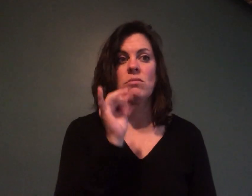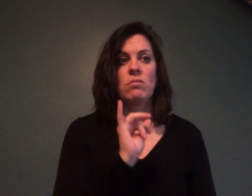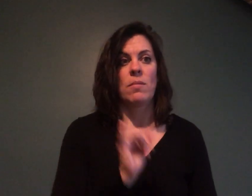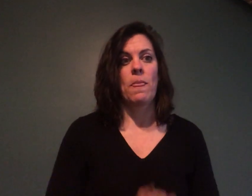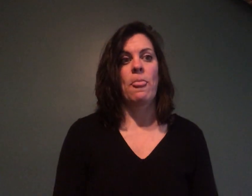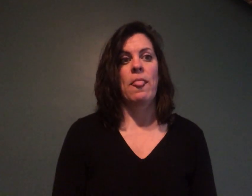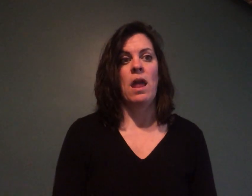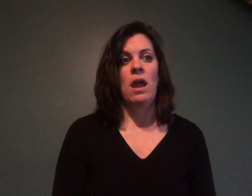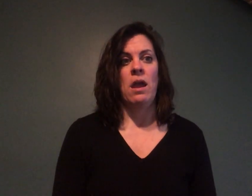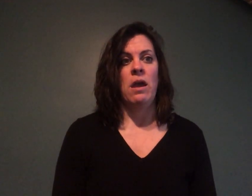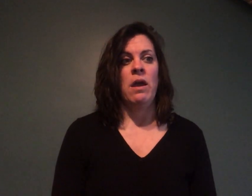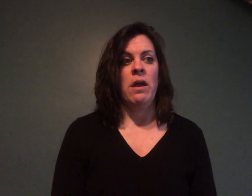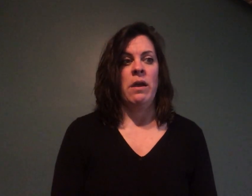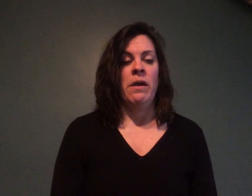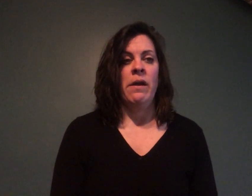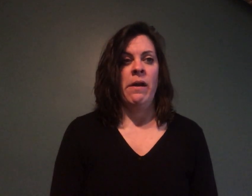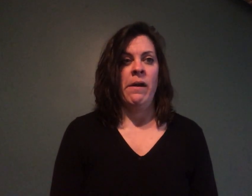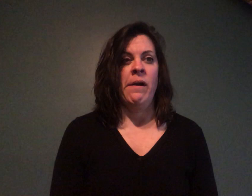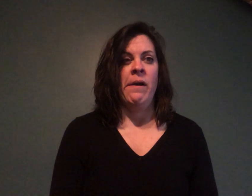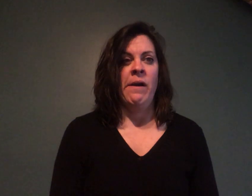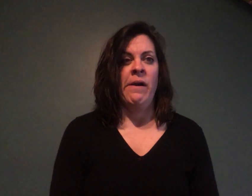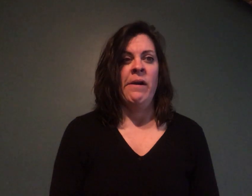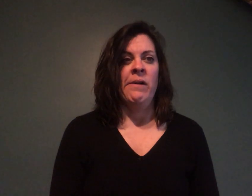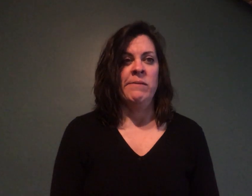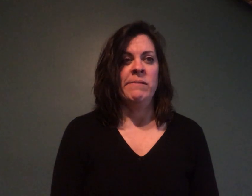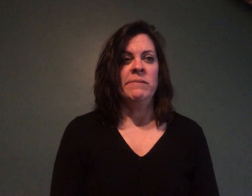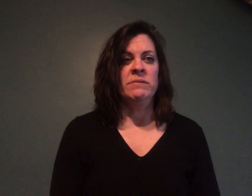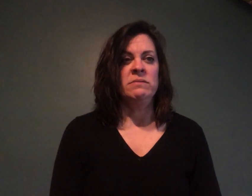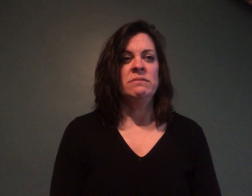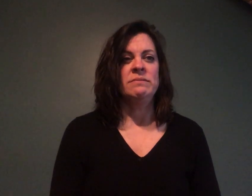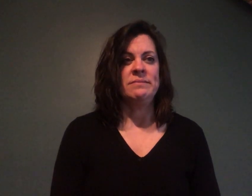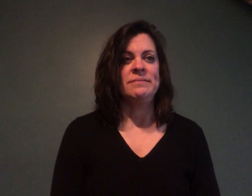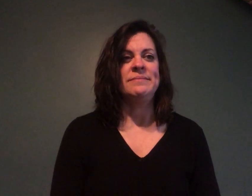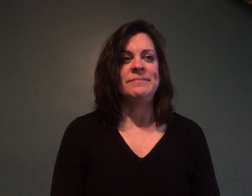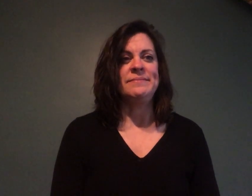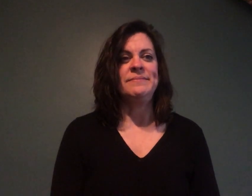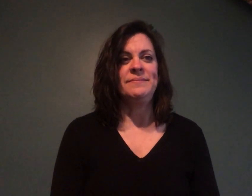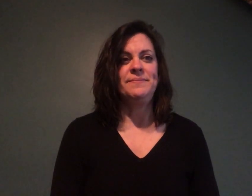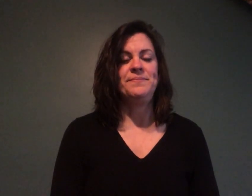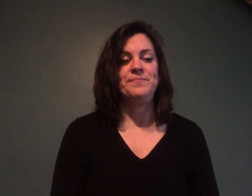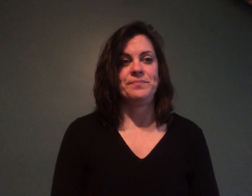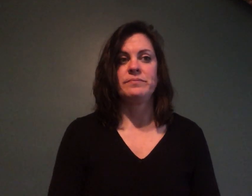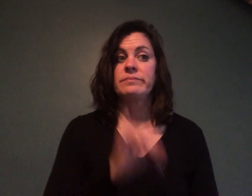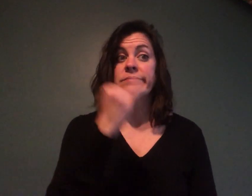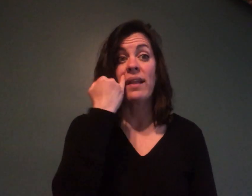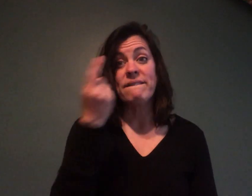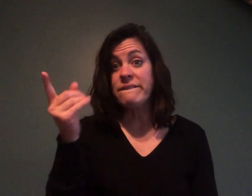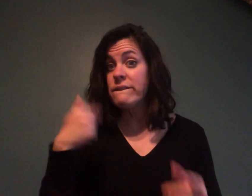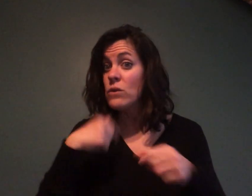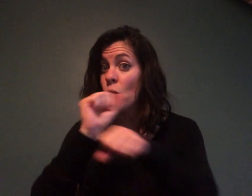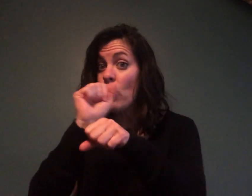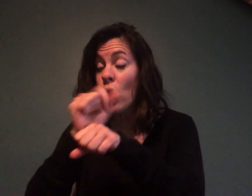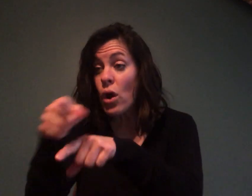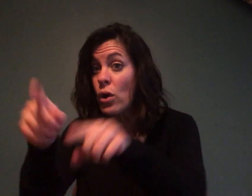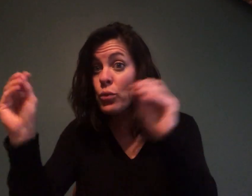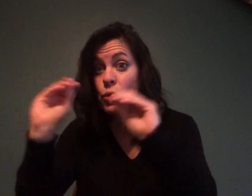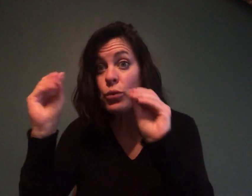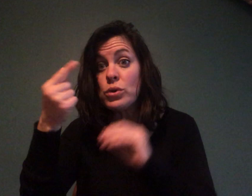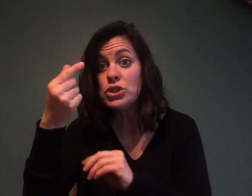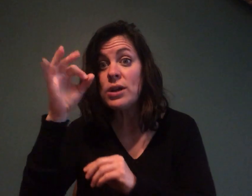as portable GFCIs. Notice that some of them only have 1 plug on them, some of them have 3 plugs. Okay,